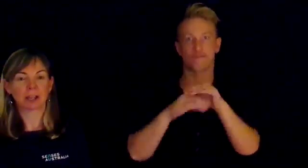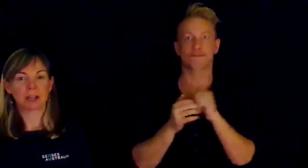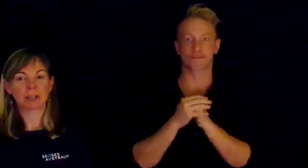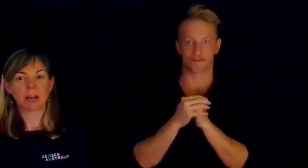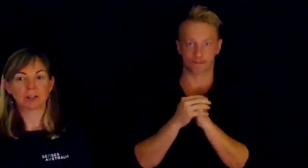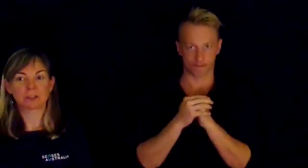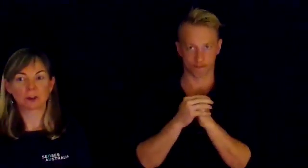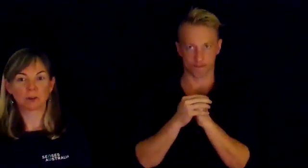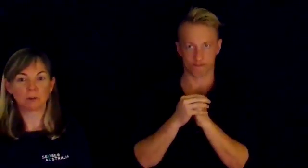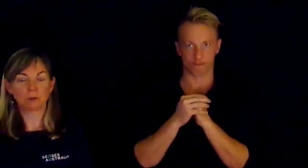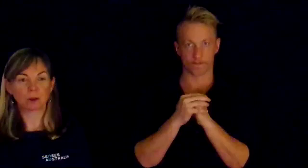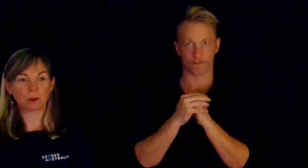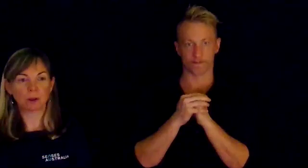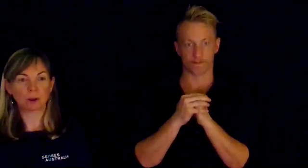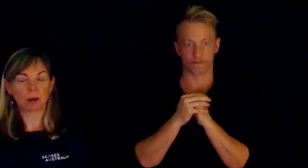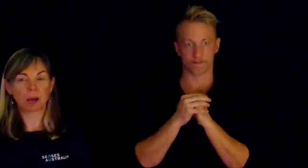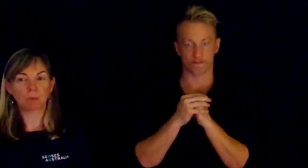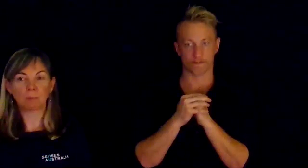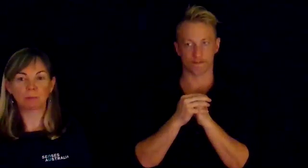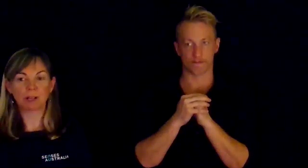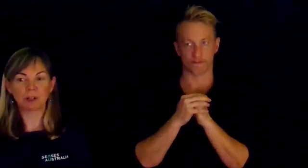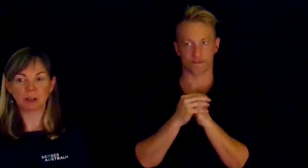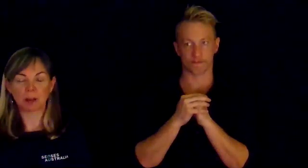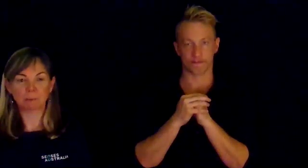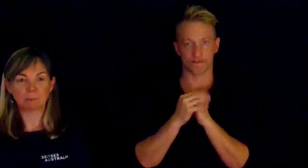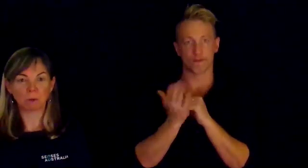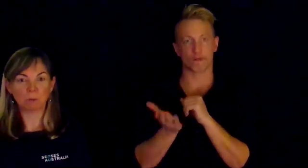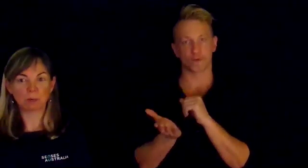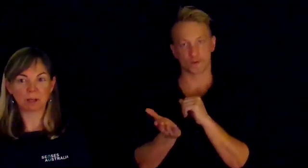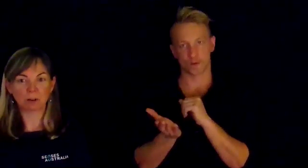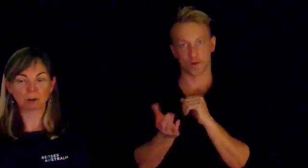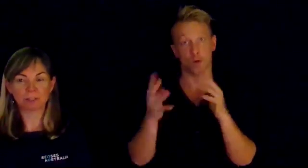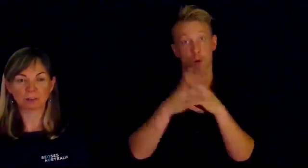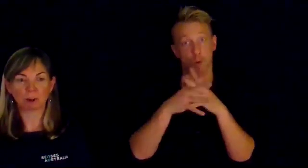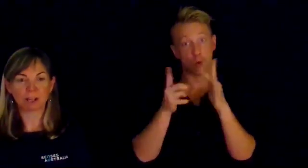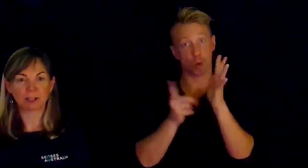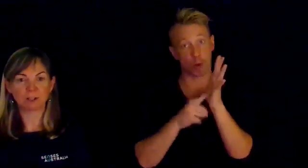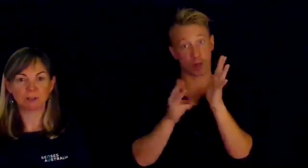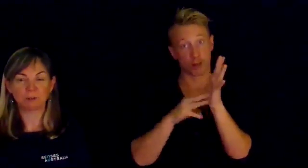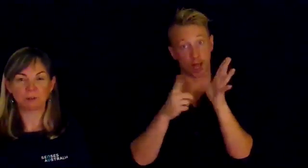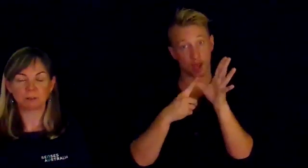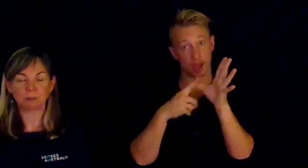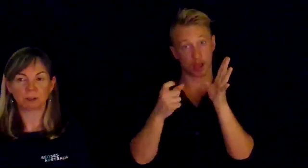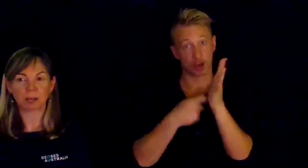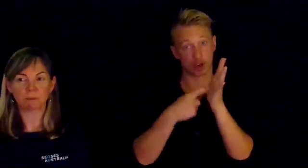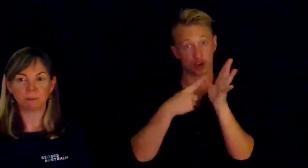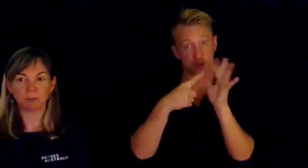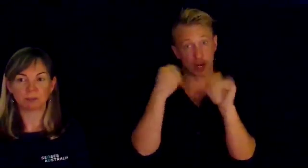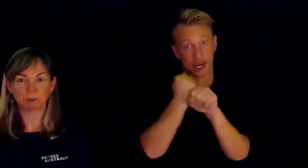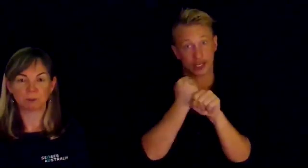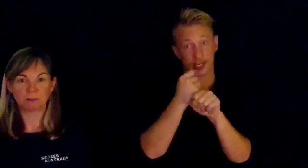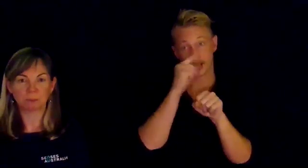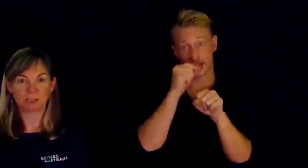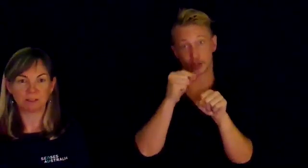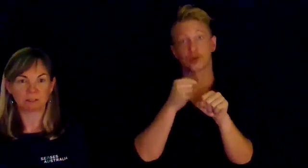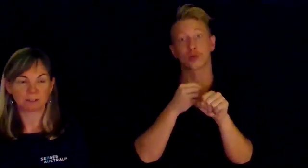Okay. So we'll bring Wilma across. Craig, can you